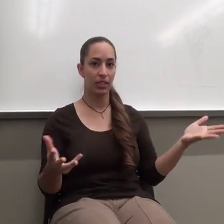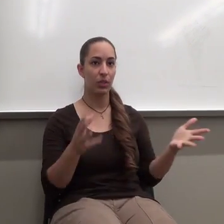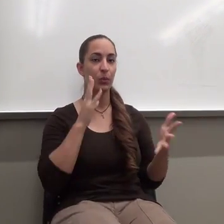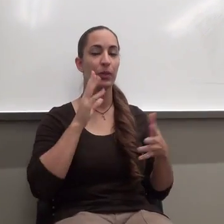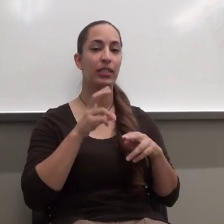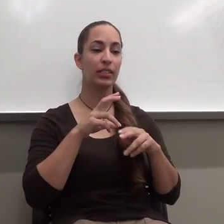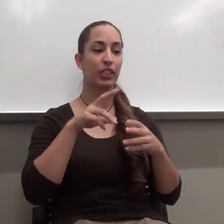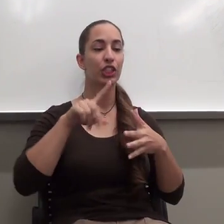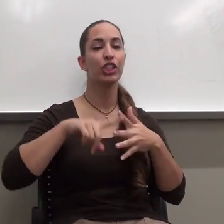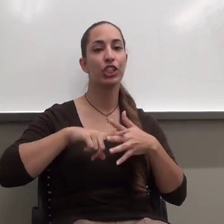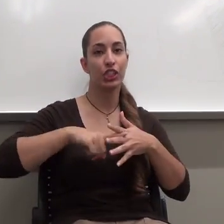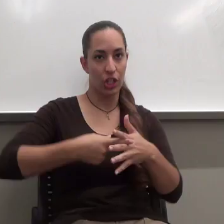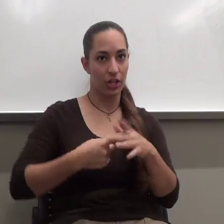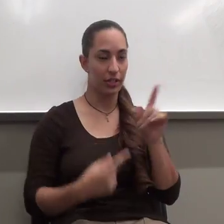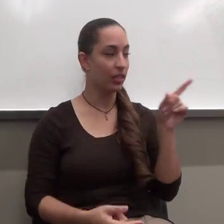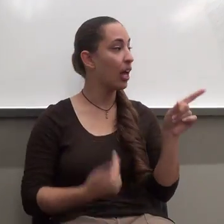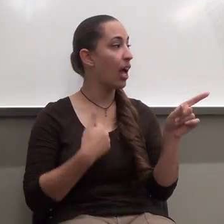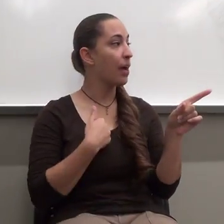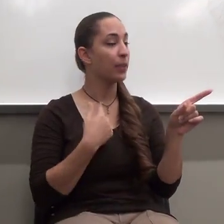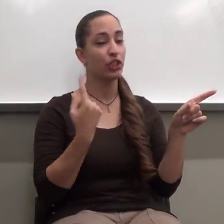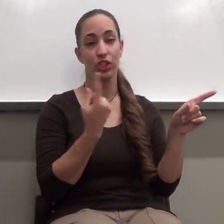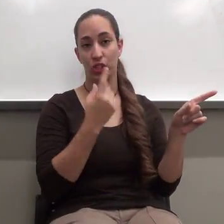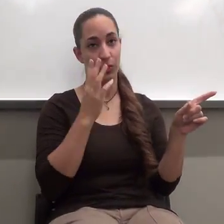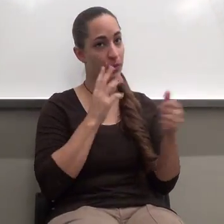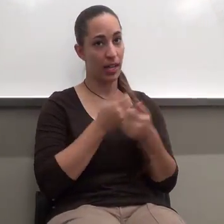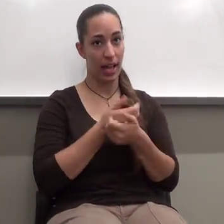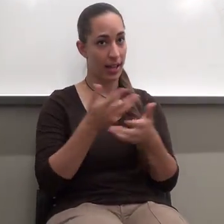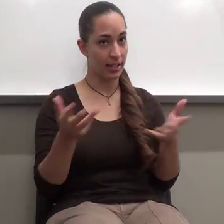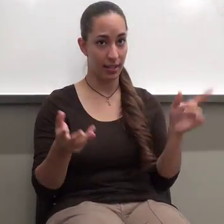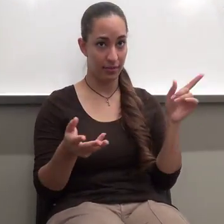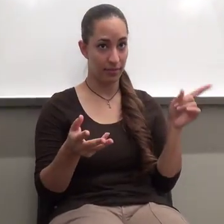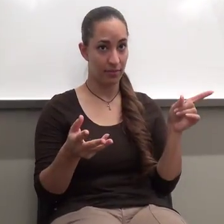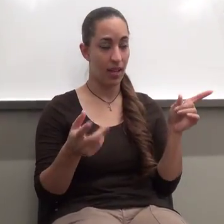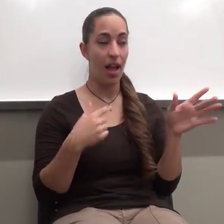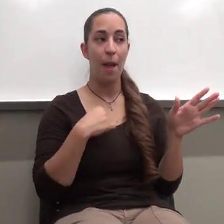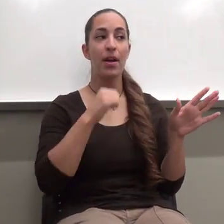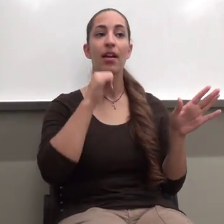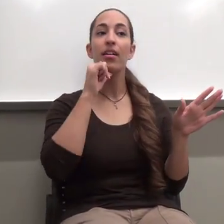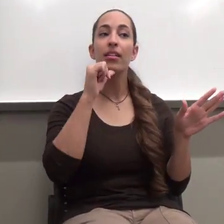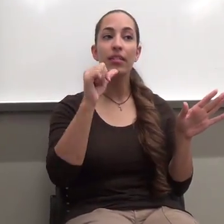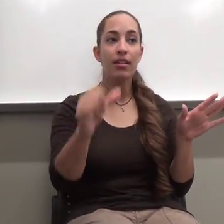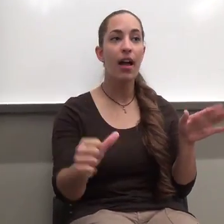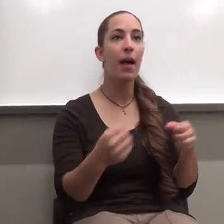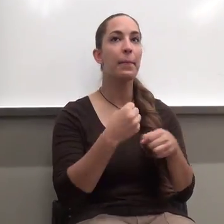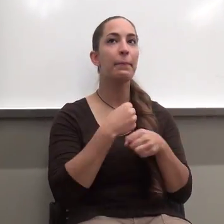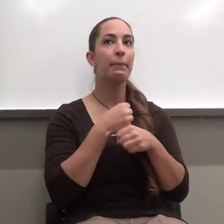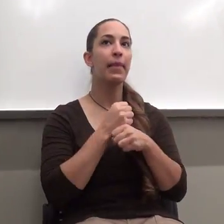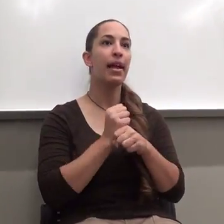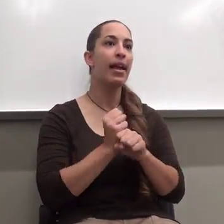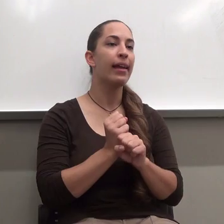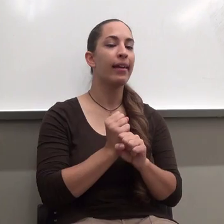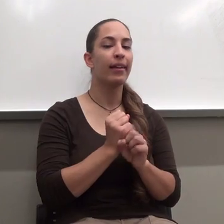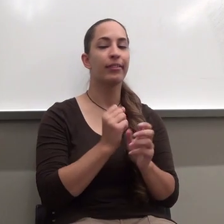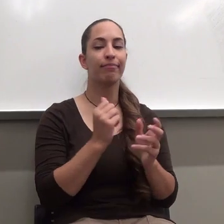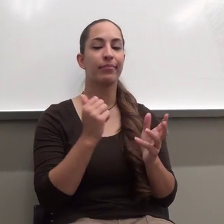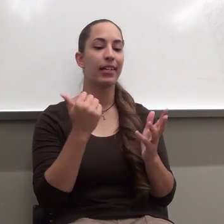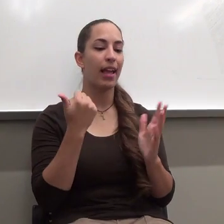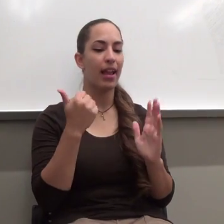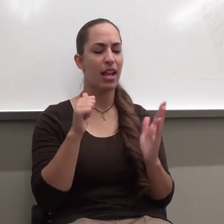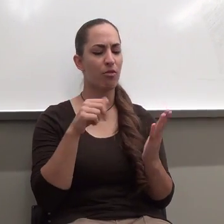I'm just going to hand these out to people. I'm not making any judgments on, oh, this